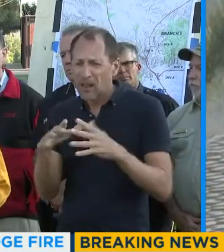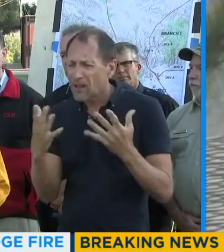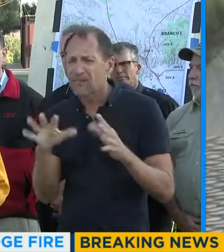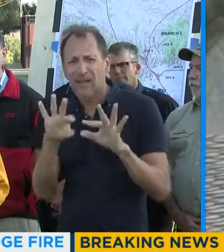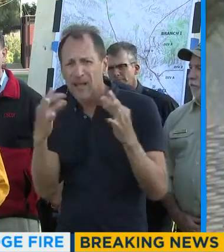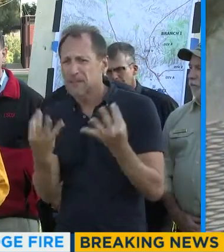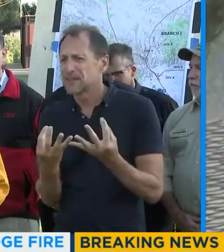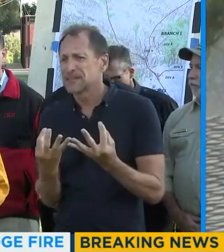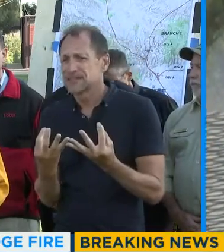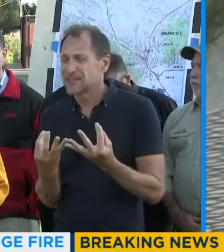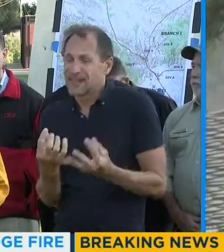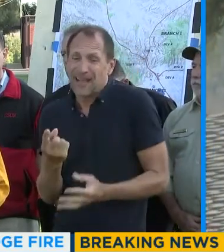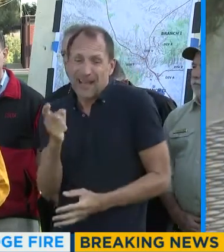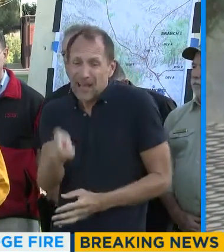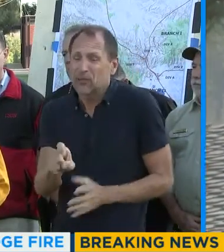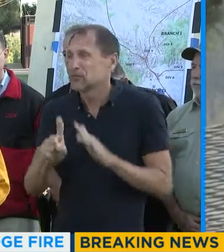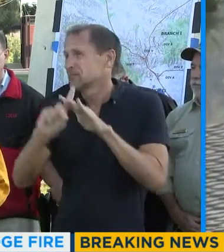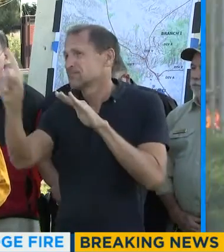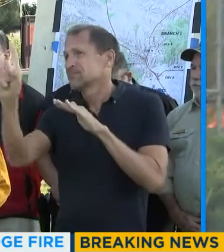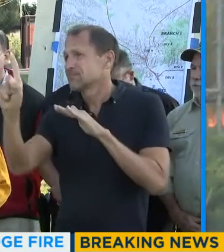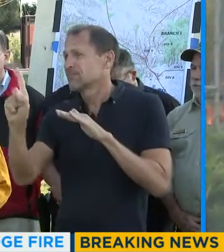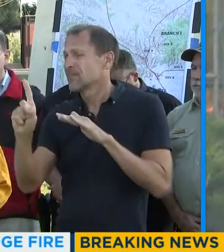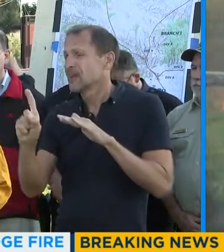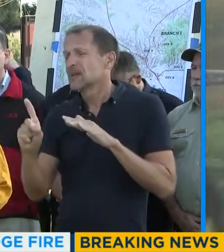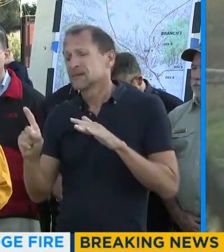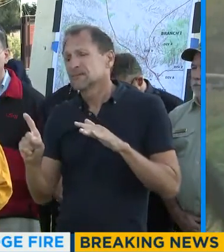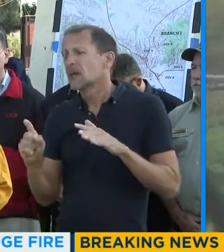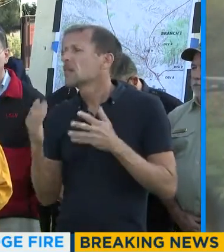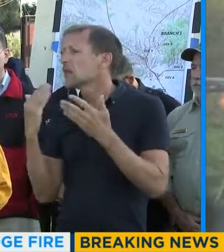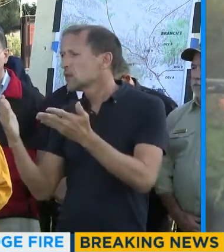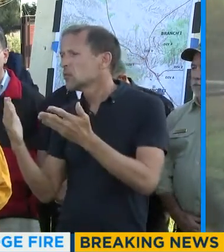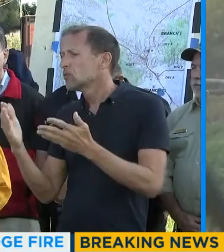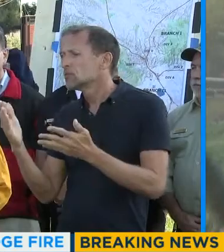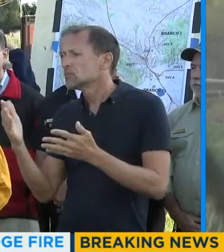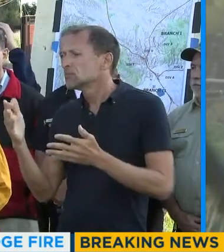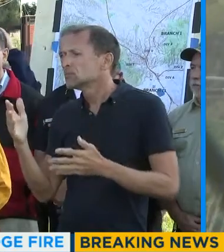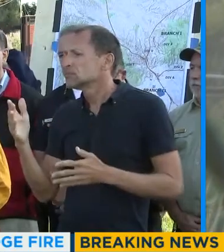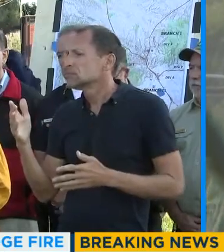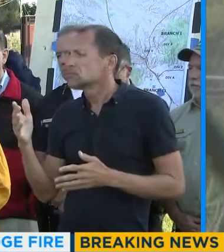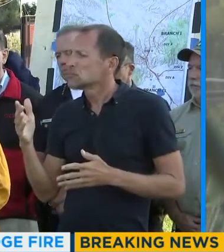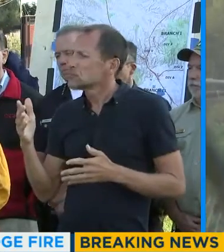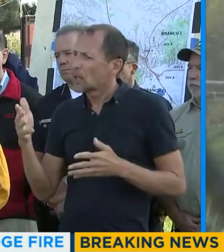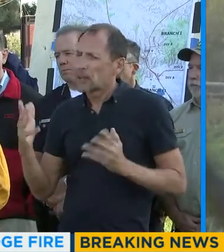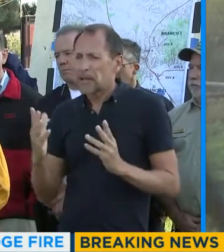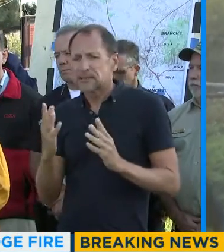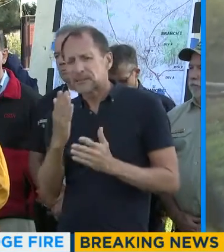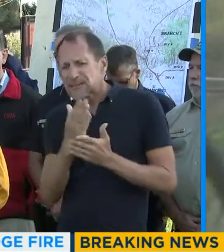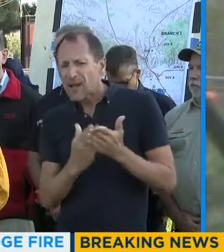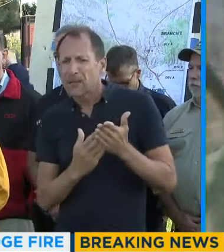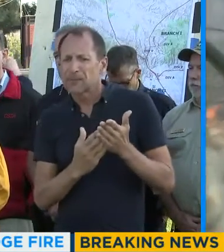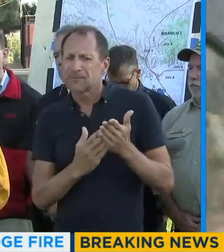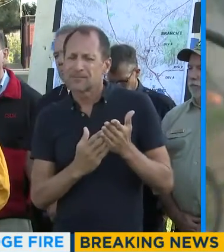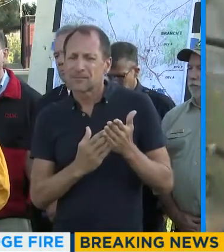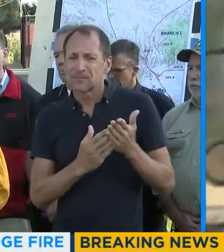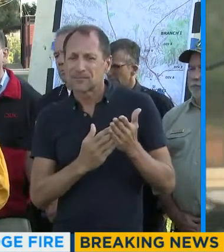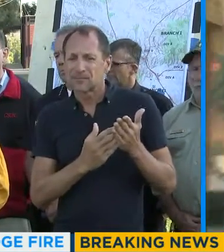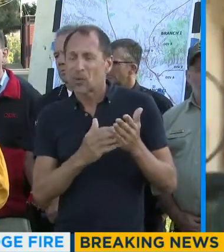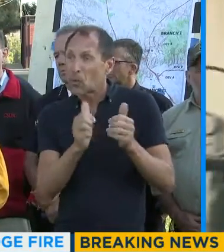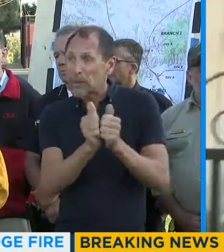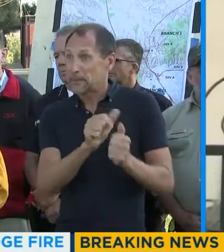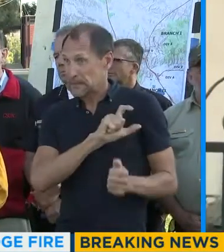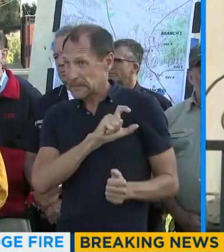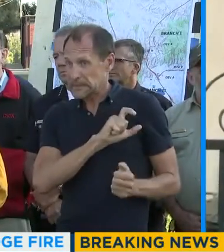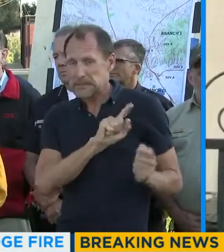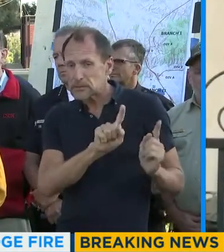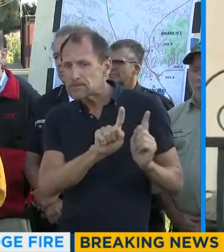by these mandatory evacuations, to allow them the opportunity with escort to go back to their residences